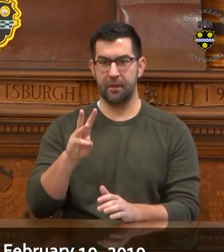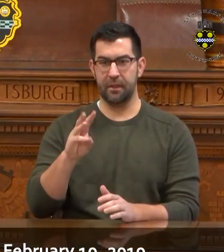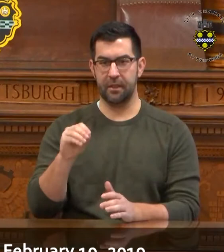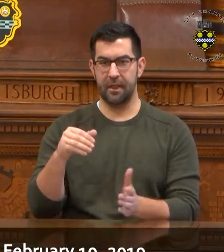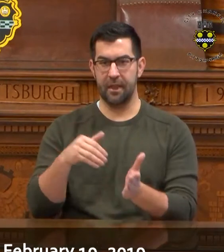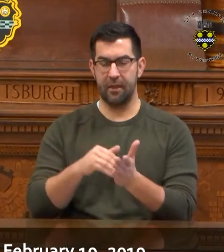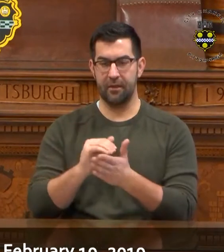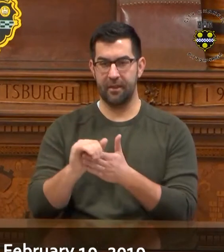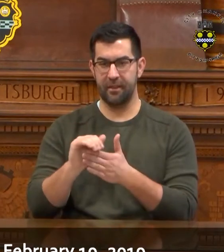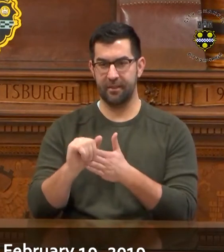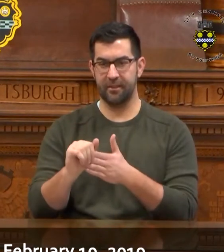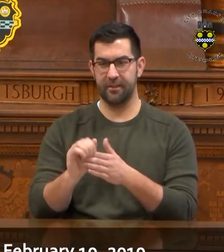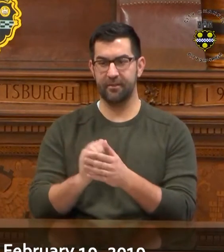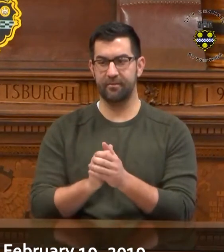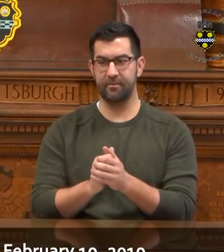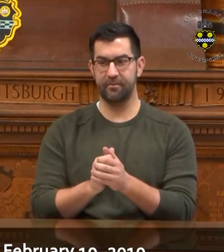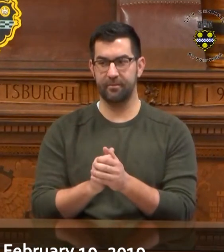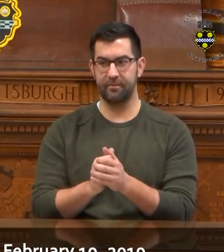$160,000.